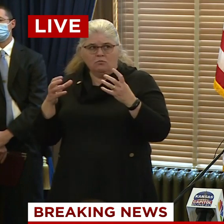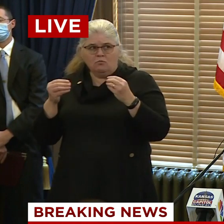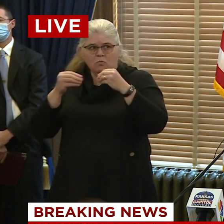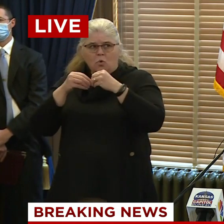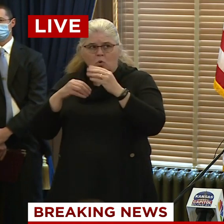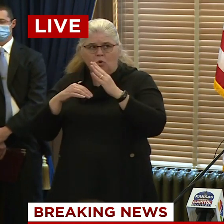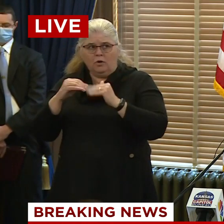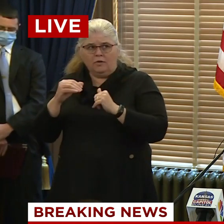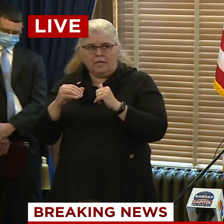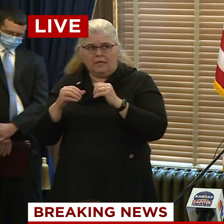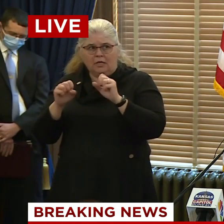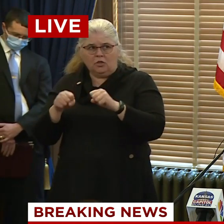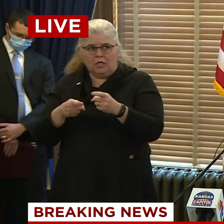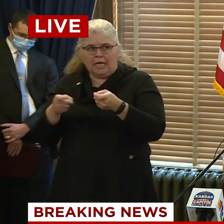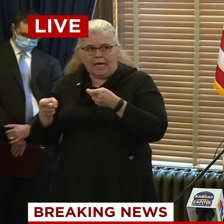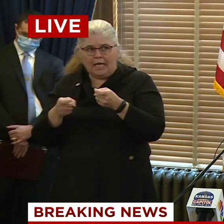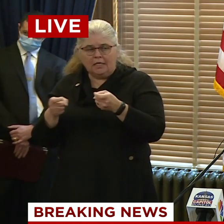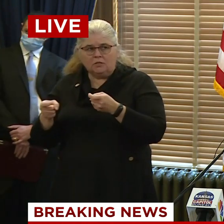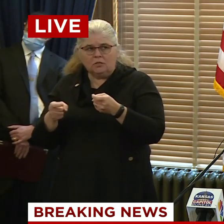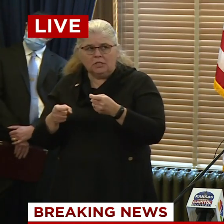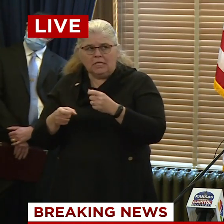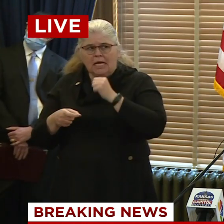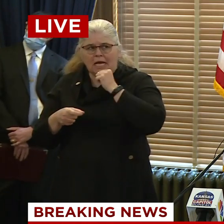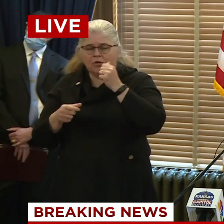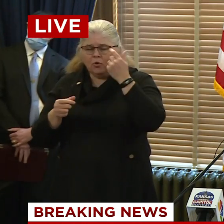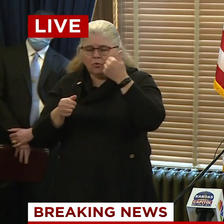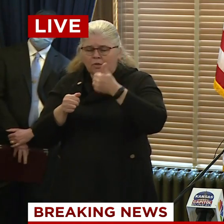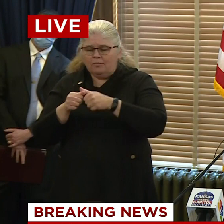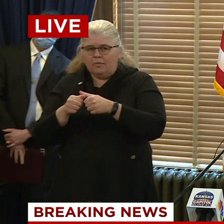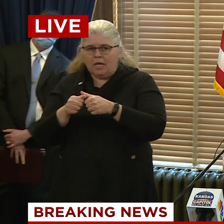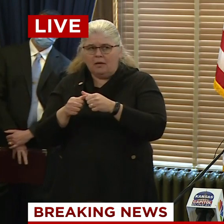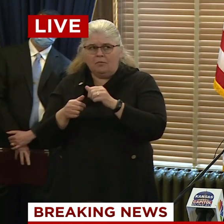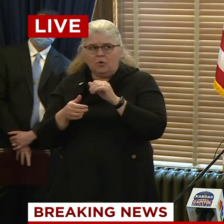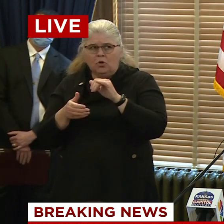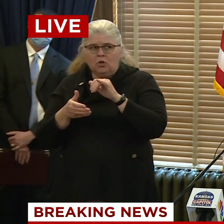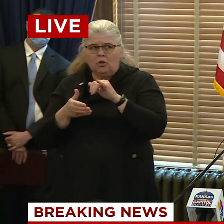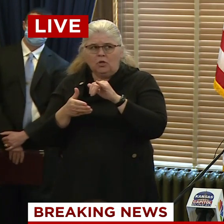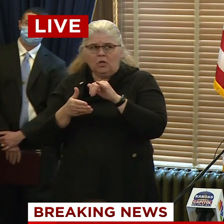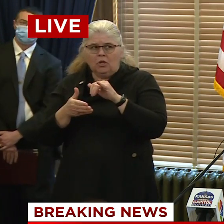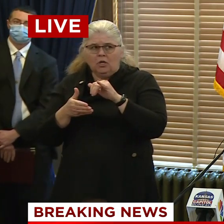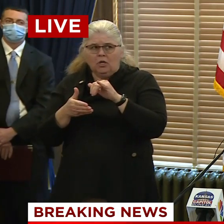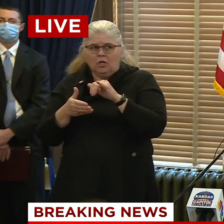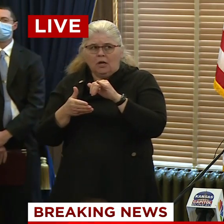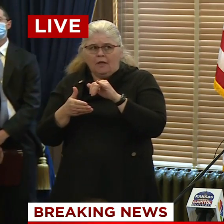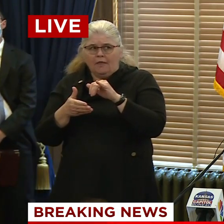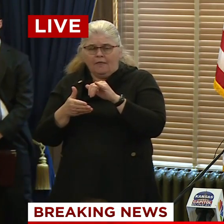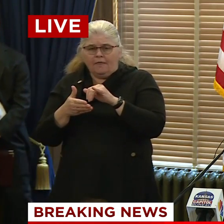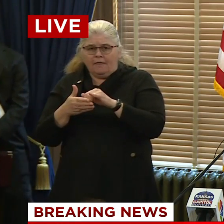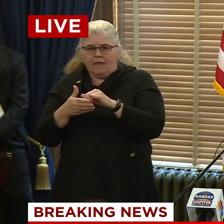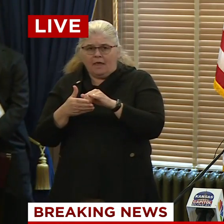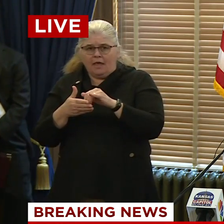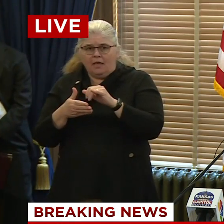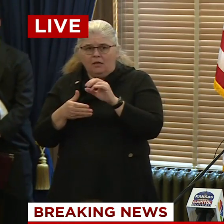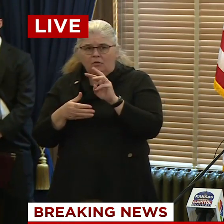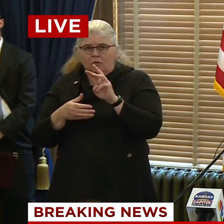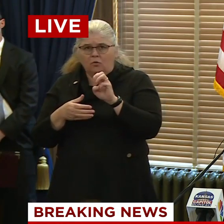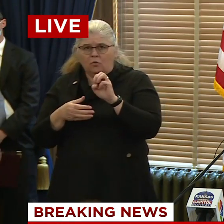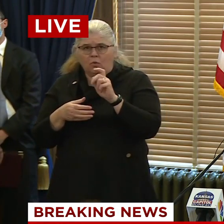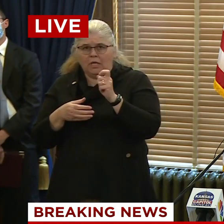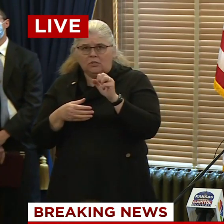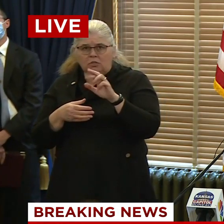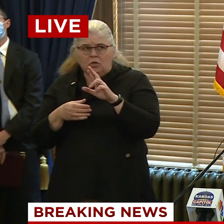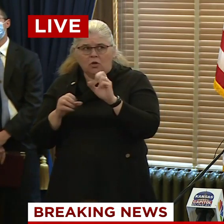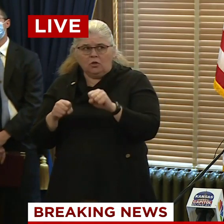So is there something that maybe that needs to be looked at? That's not something we see a relationship to, but certainly we're